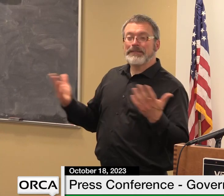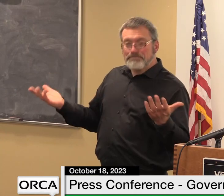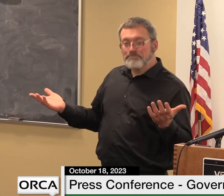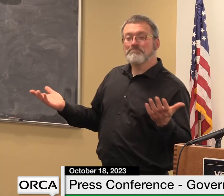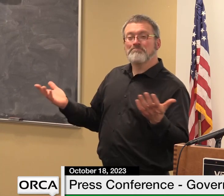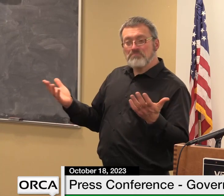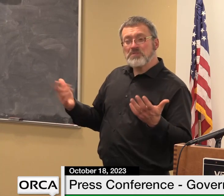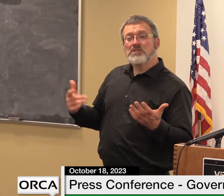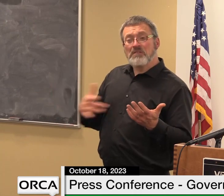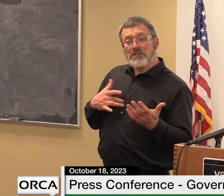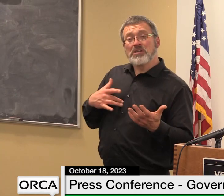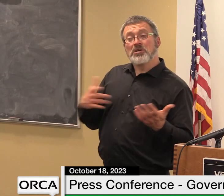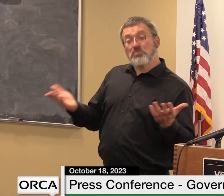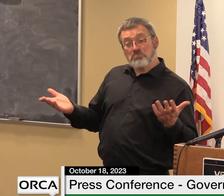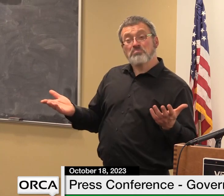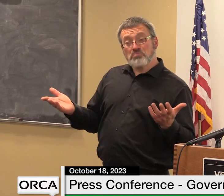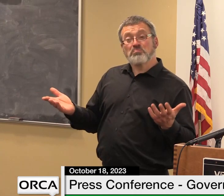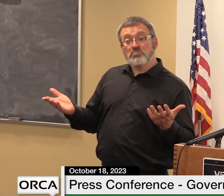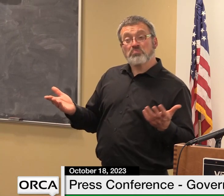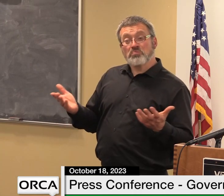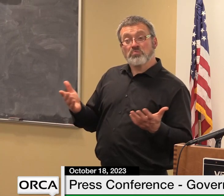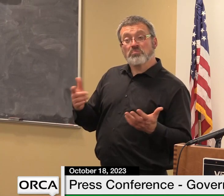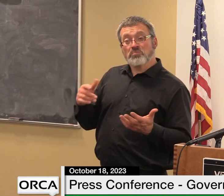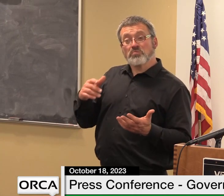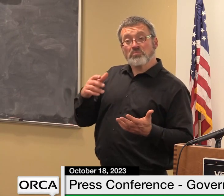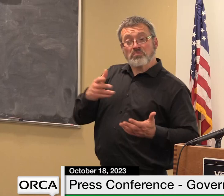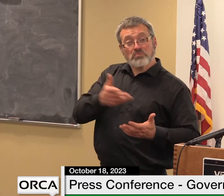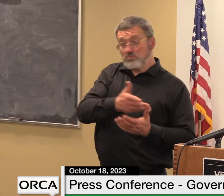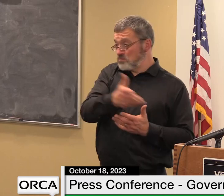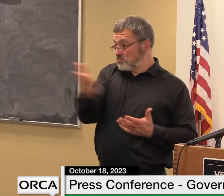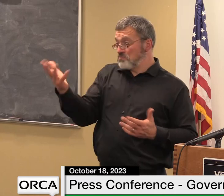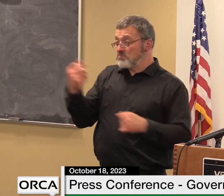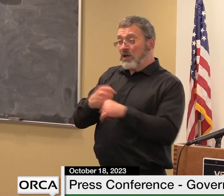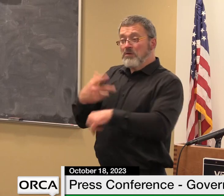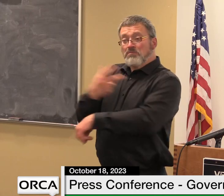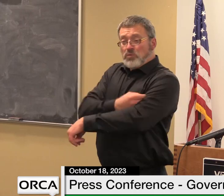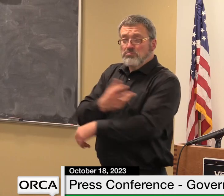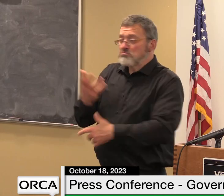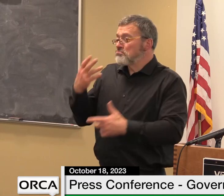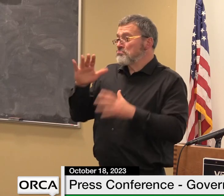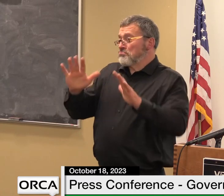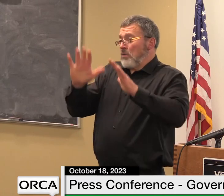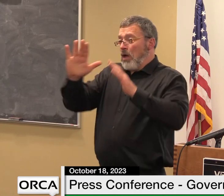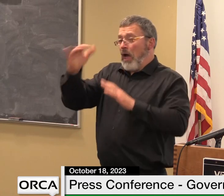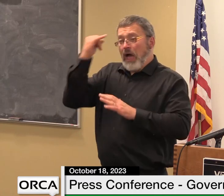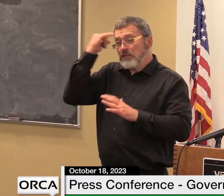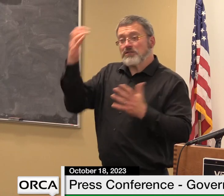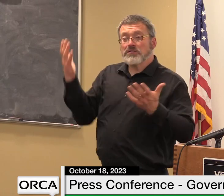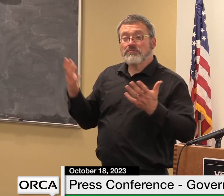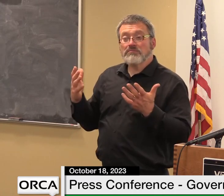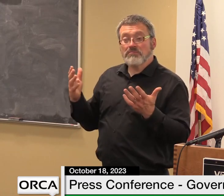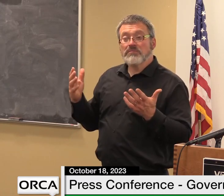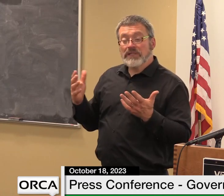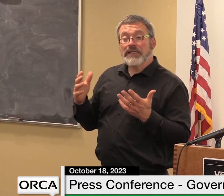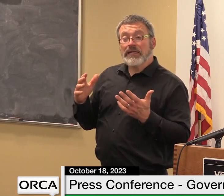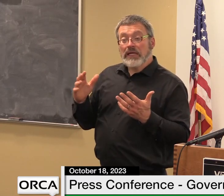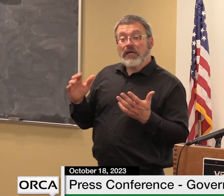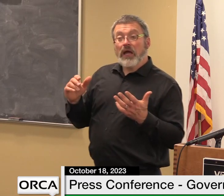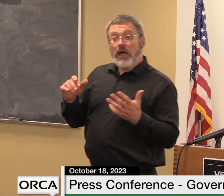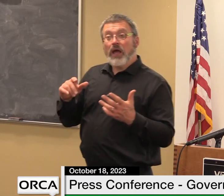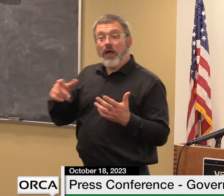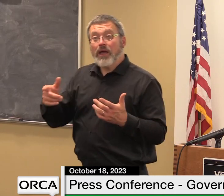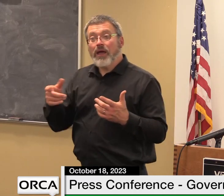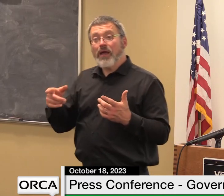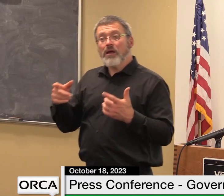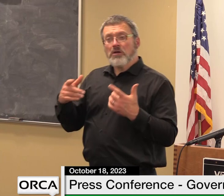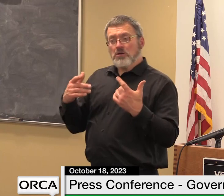we'll put that on the idea list, because I think I think it would be good to have him come in at some point to talk about